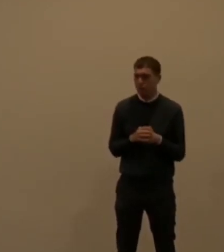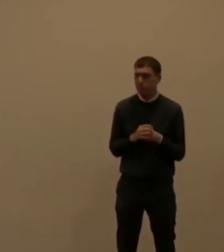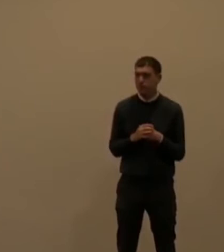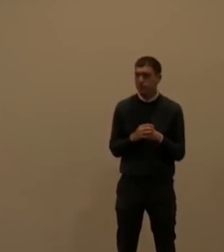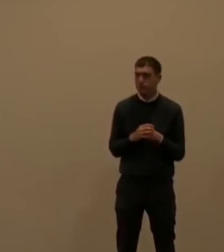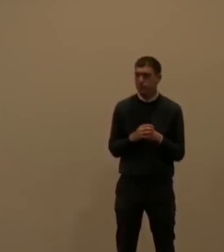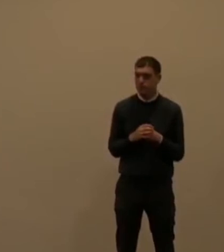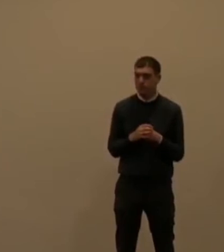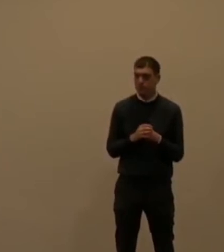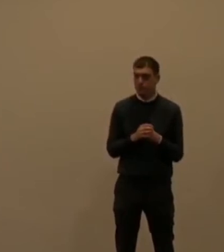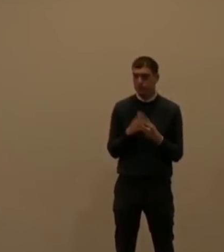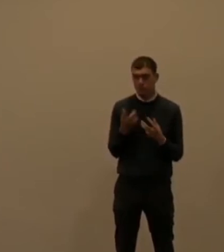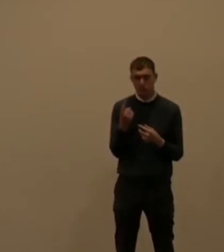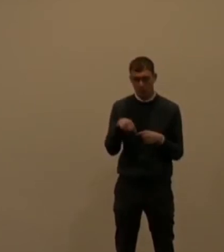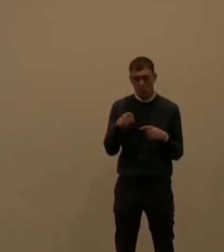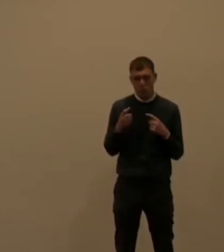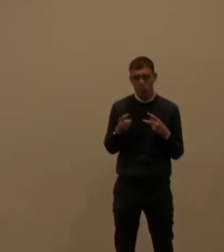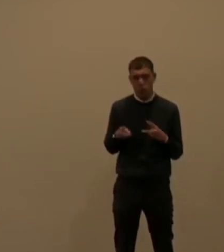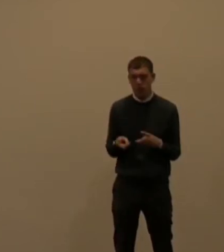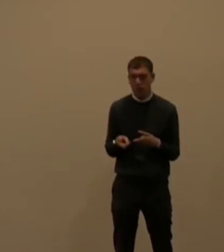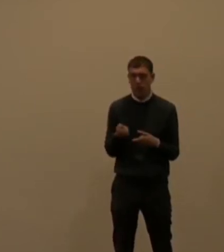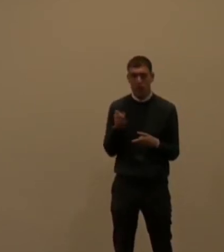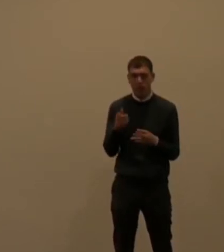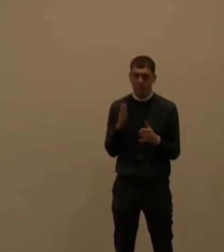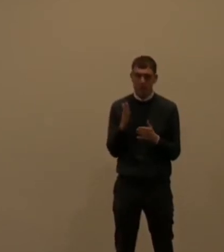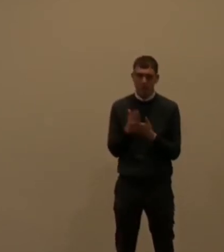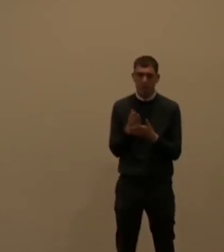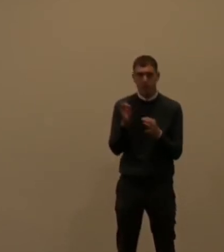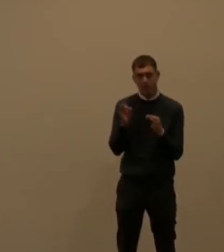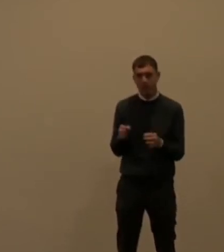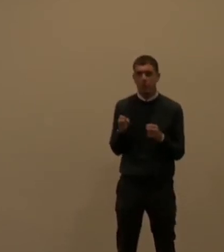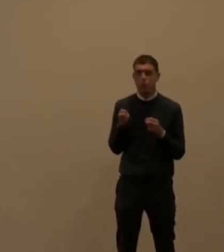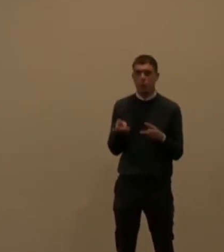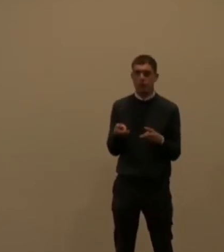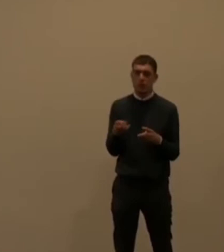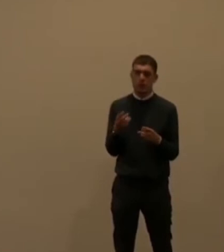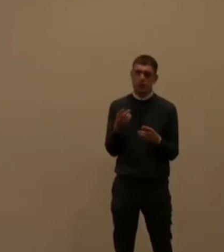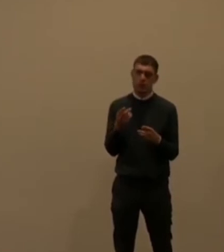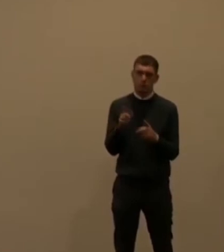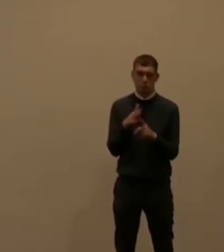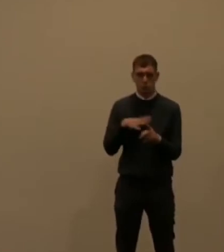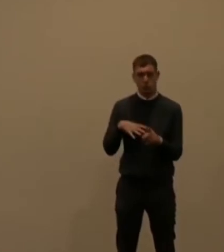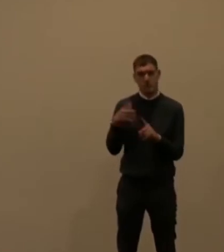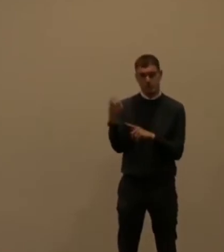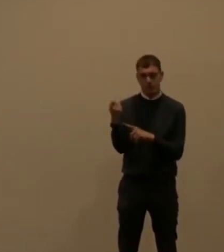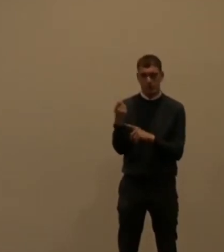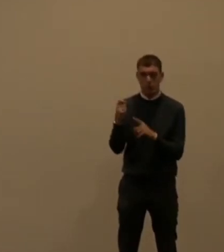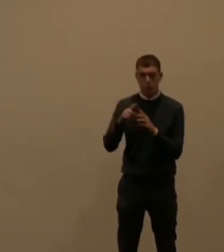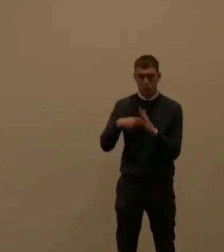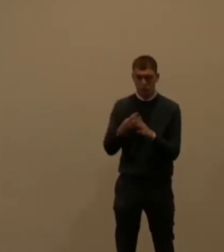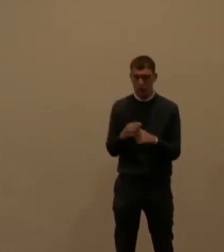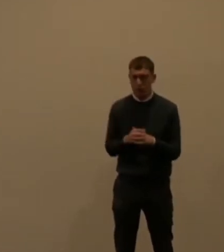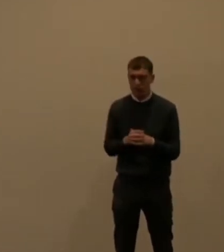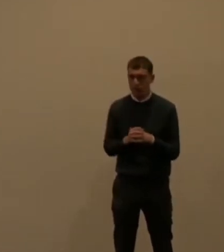but this is one way, and this would be the perfect way to actually make sure you have a successful project. From